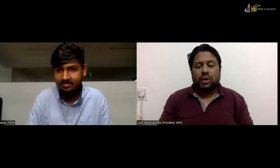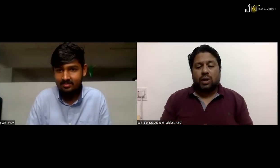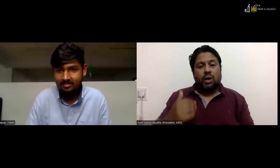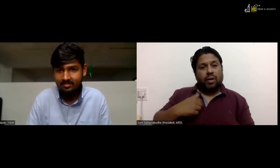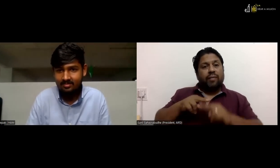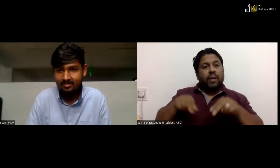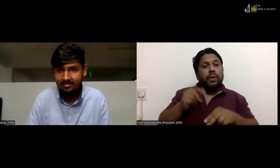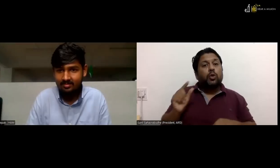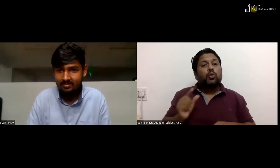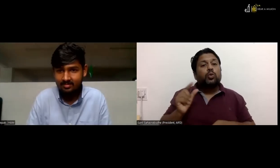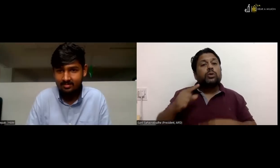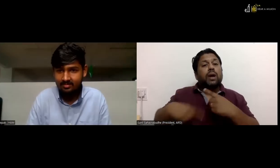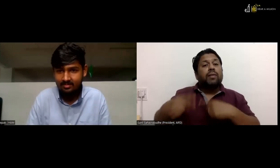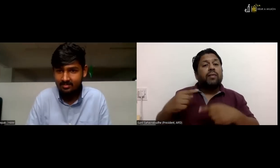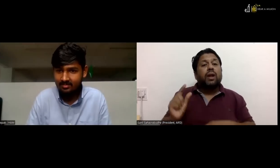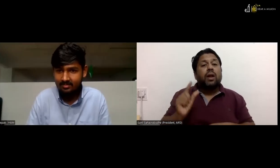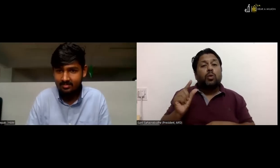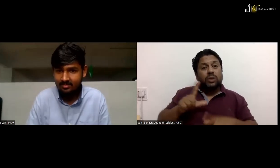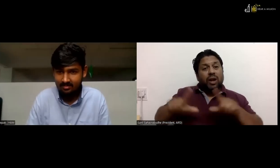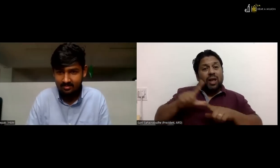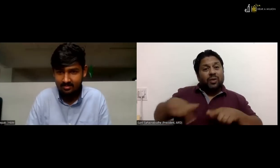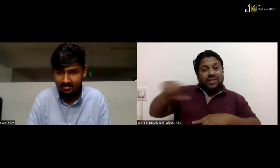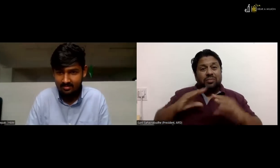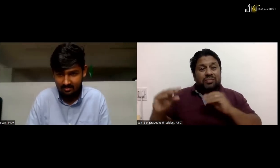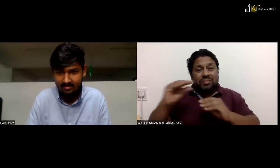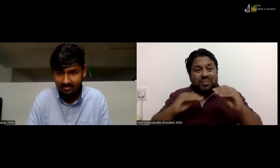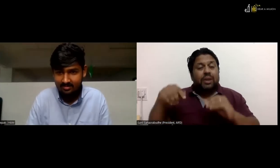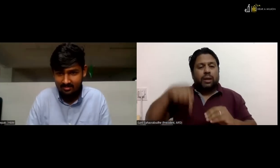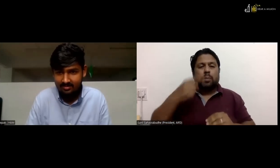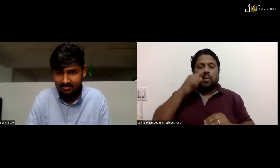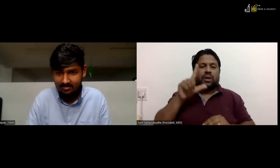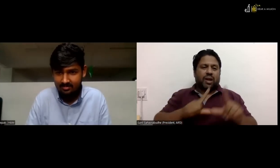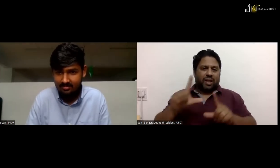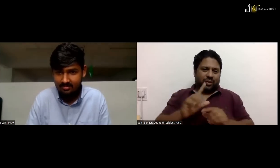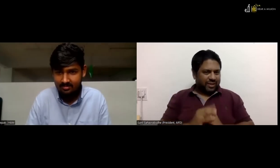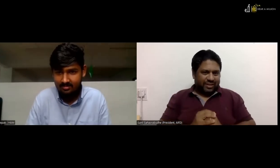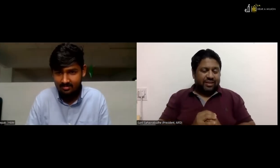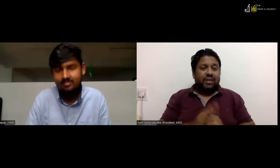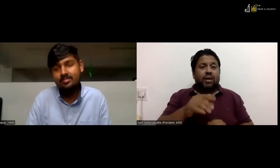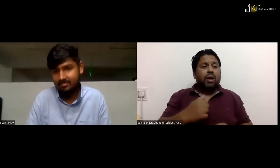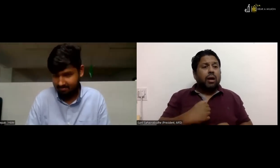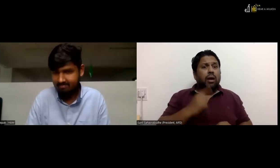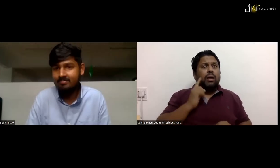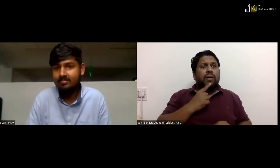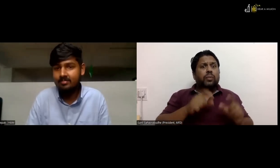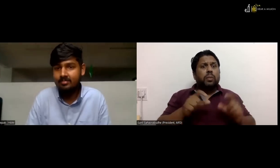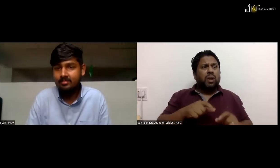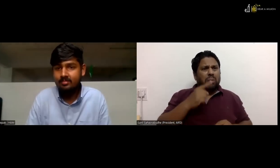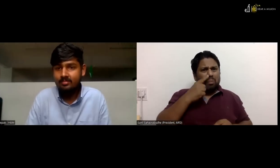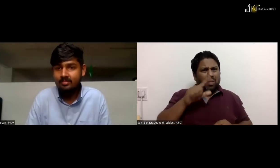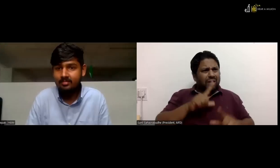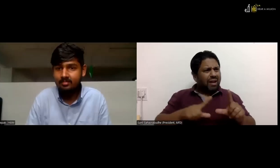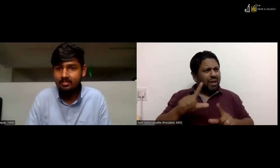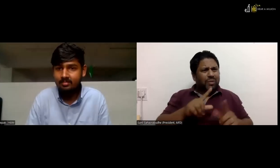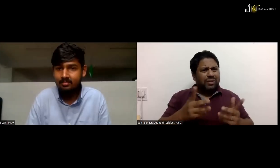with that language in our lifetime, like the language which we use on daily basis. So that is the